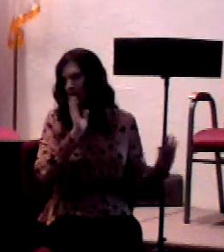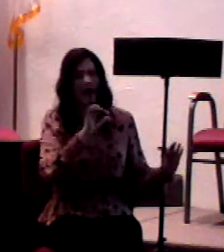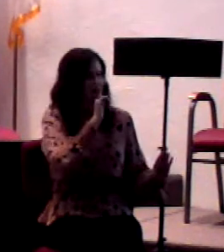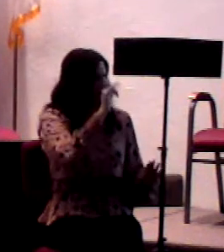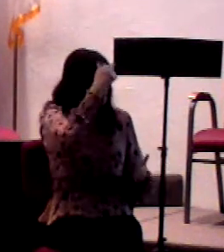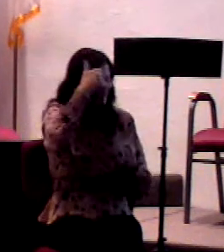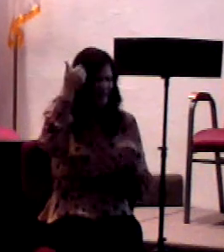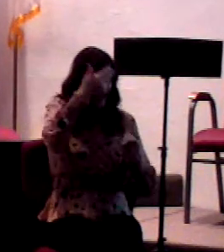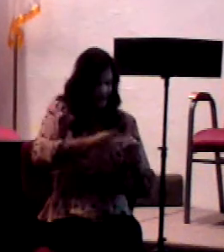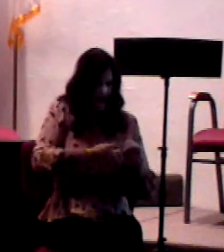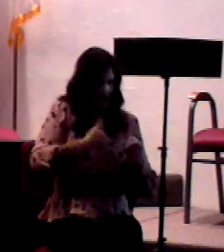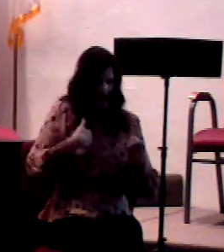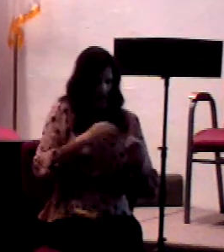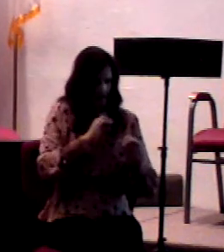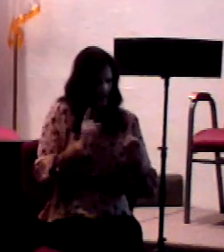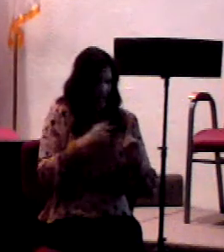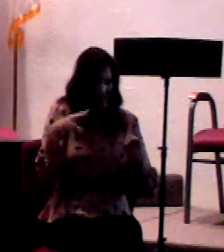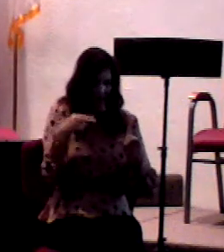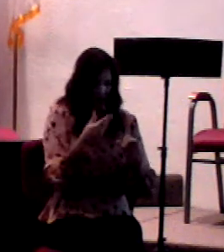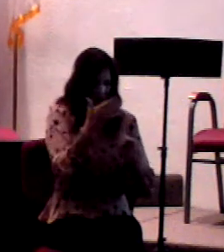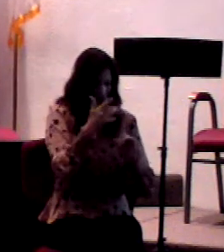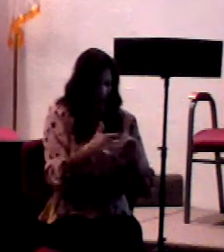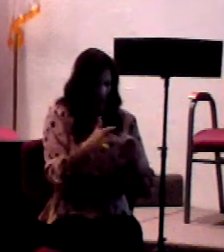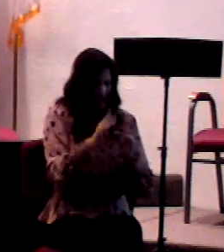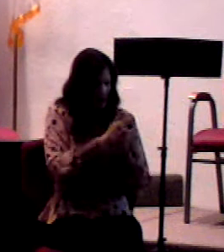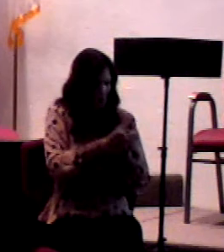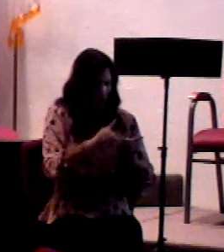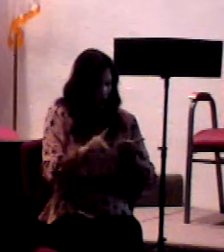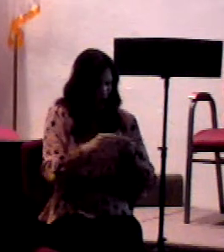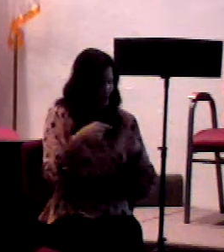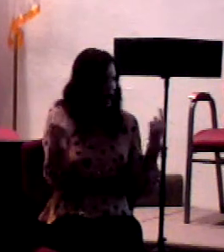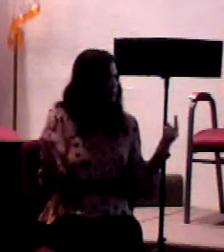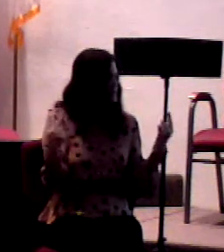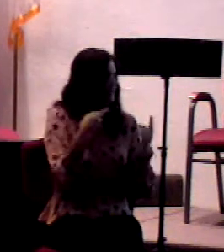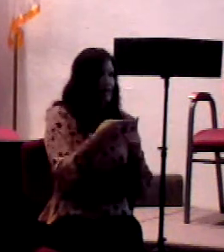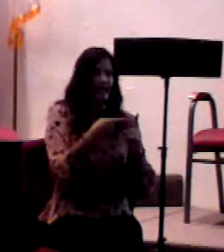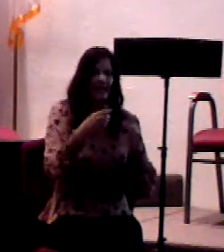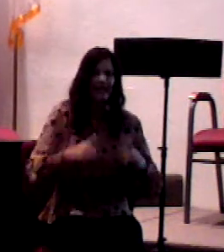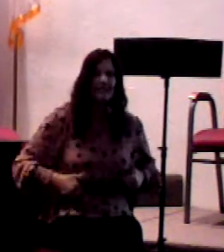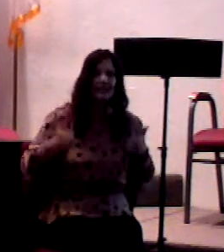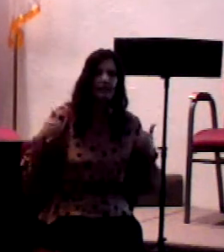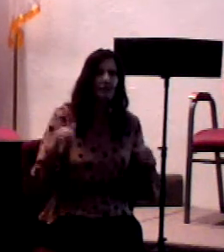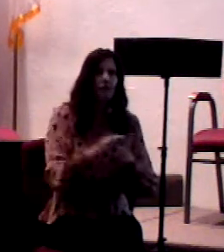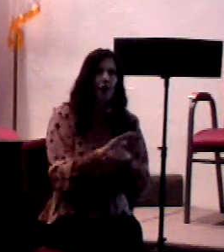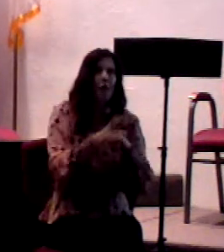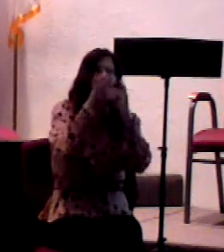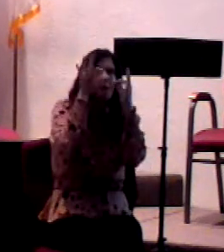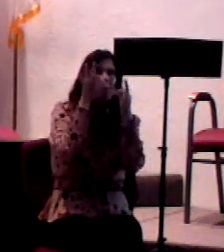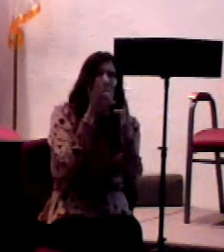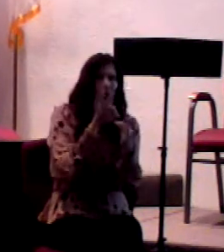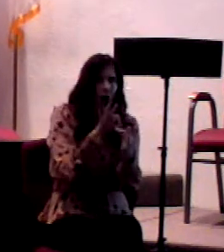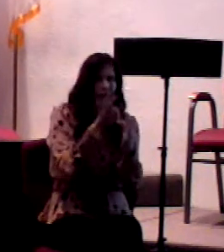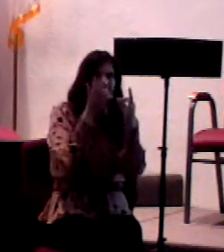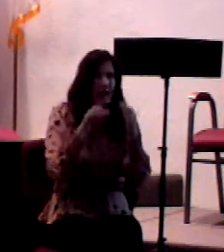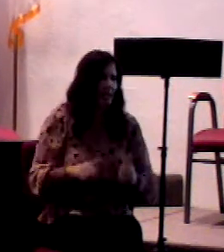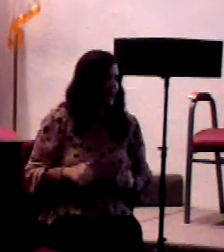any sin in his life. Just the opposite. He has lived a totally perfect life.